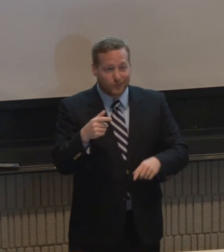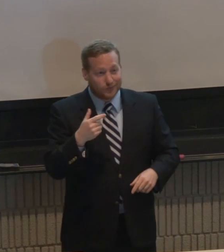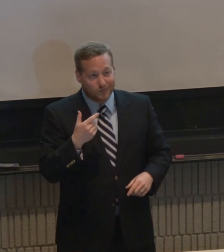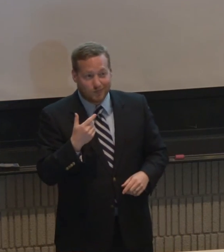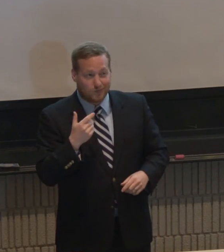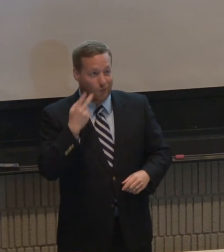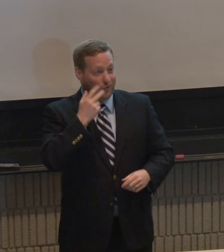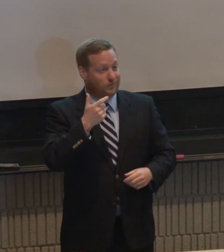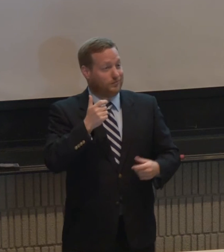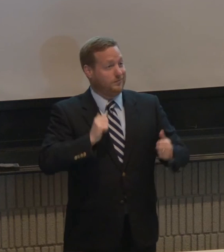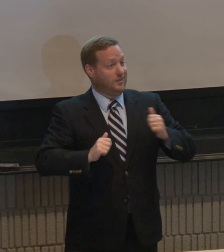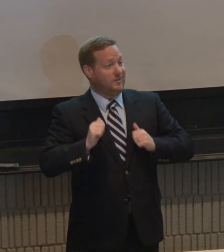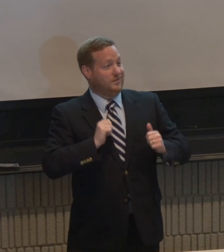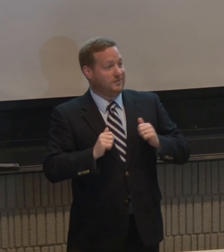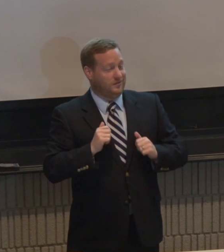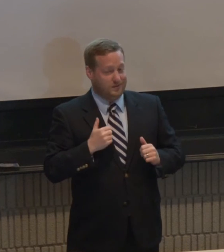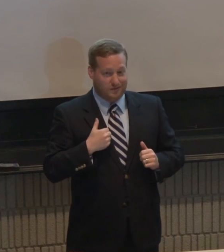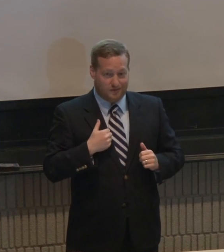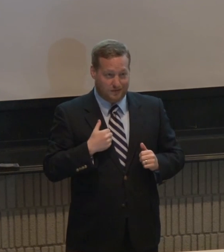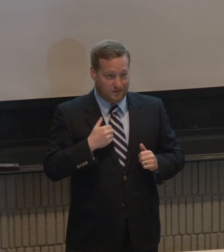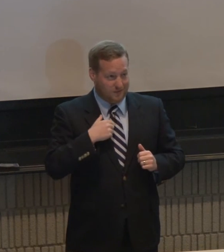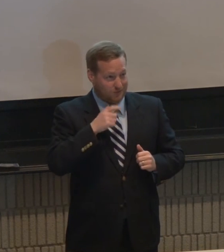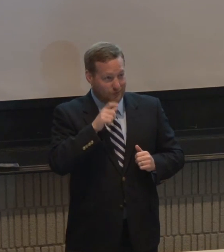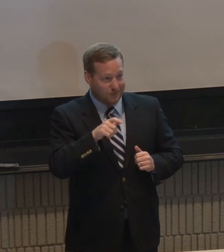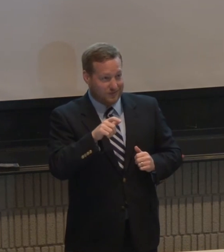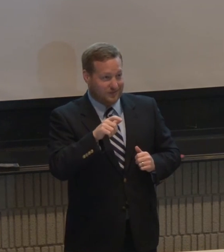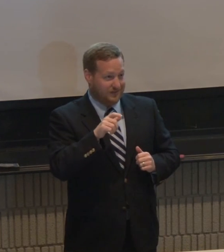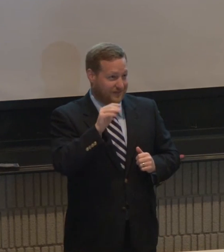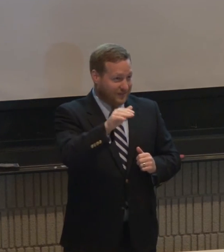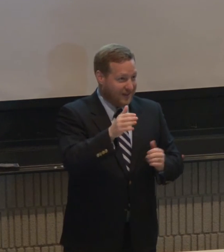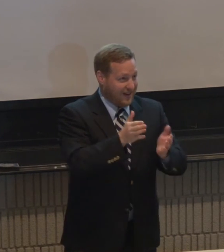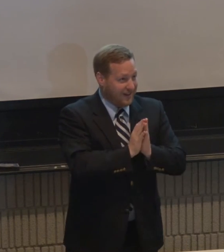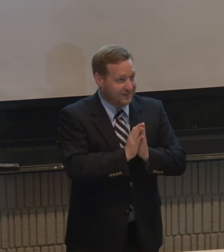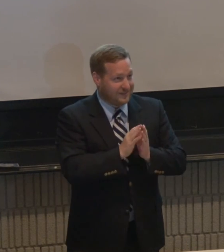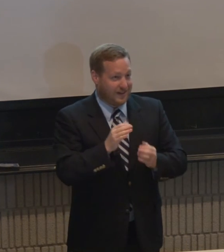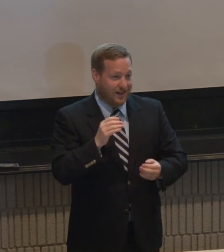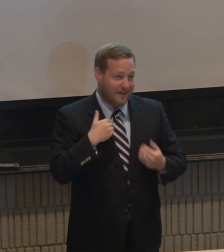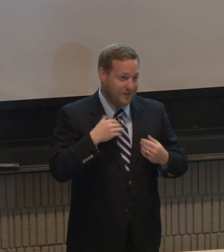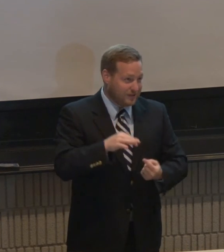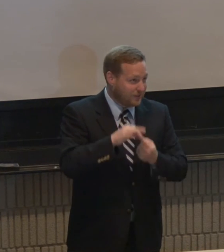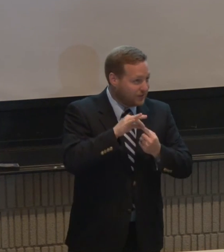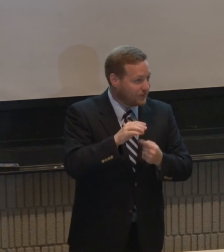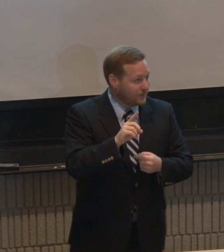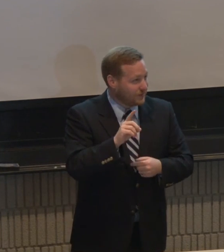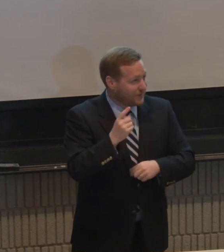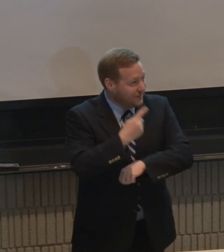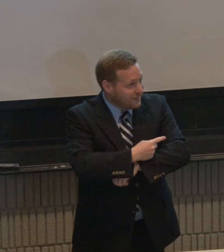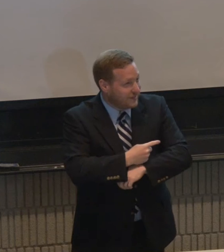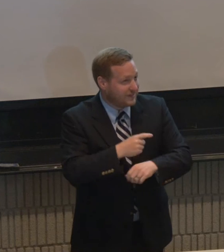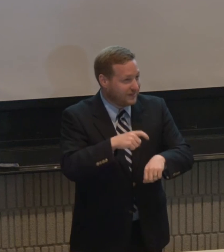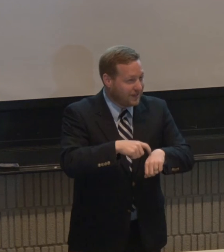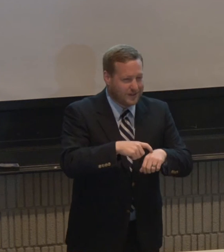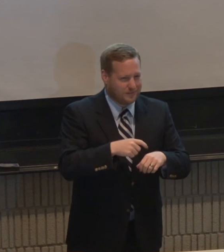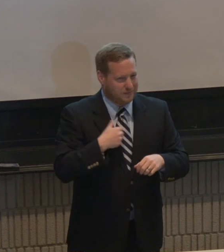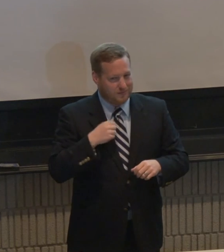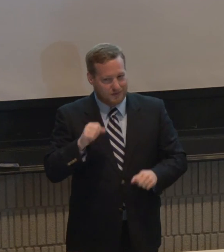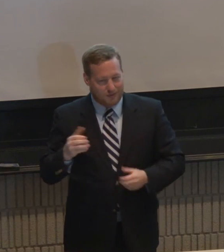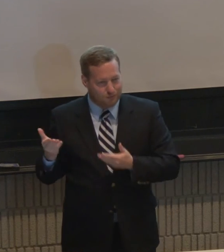would not have to ask every time I wanted to go to an event or a job interview or something special at